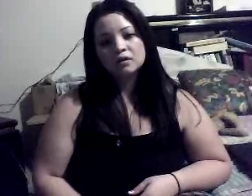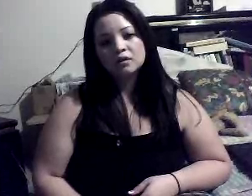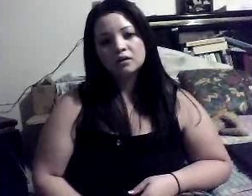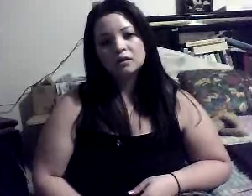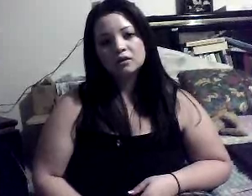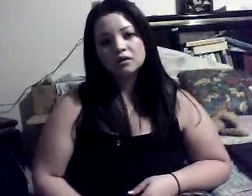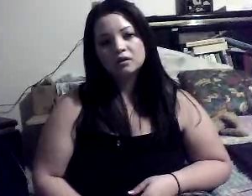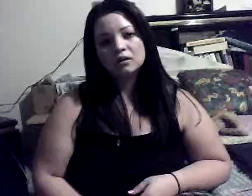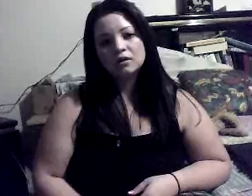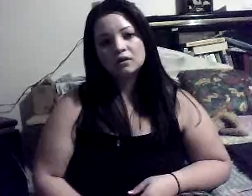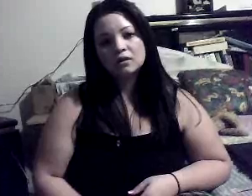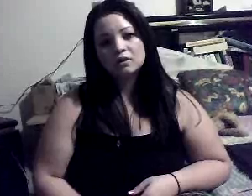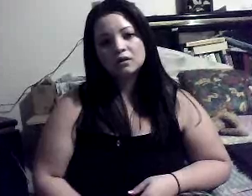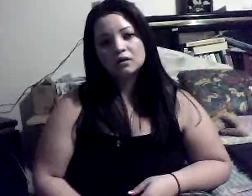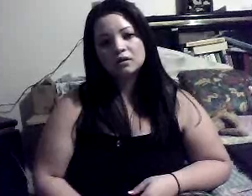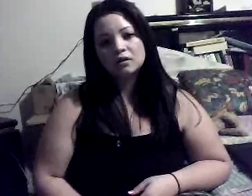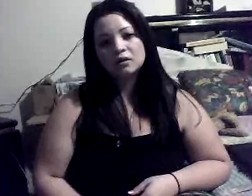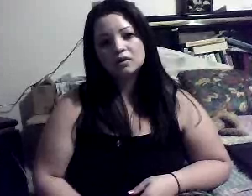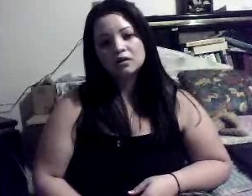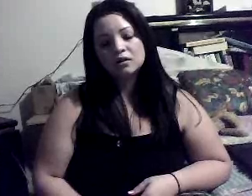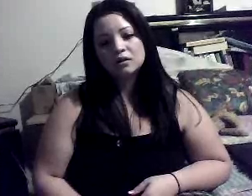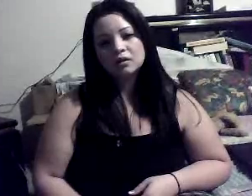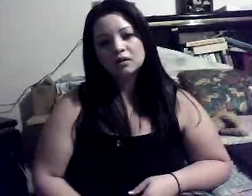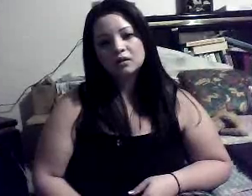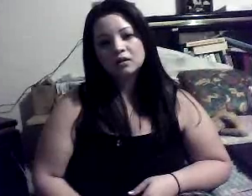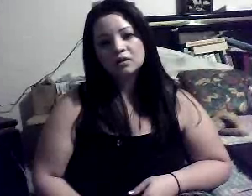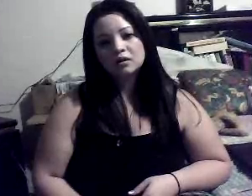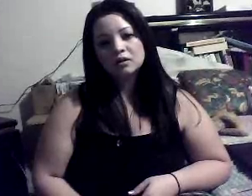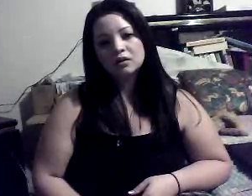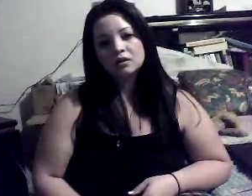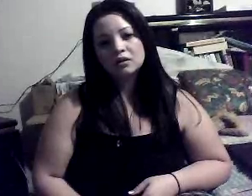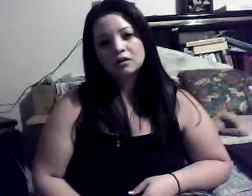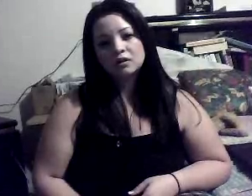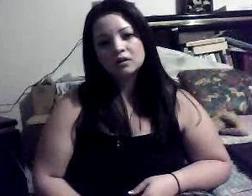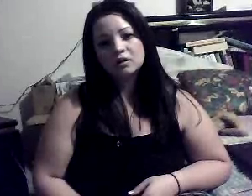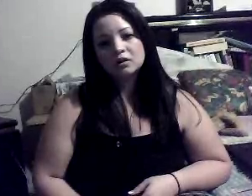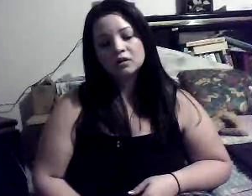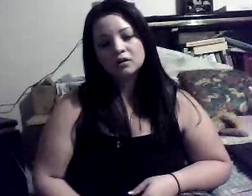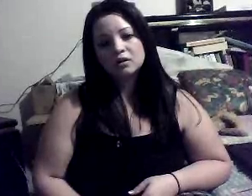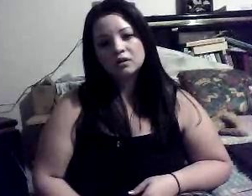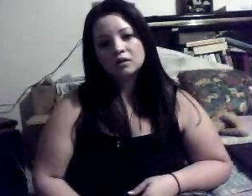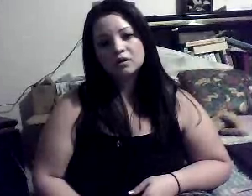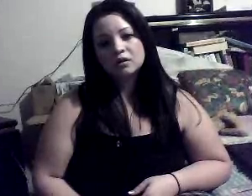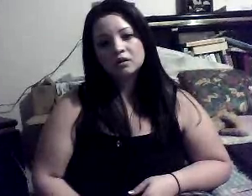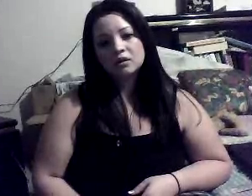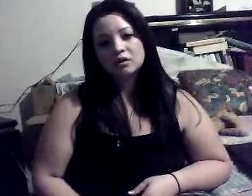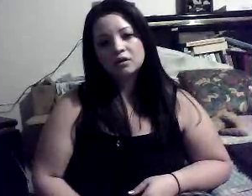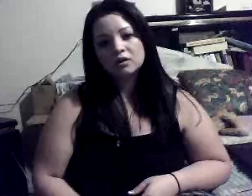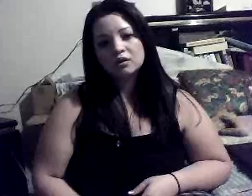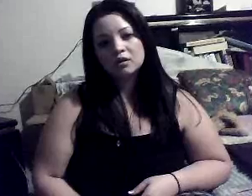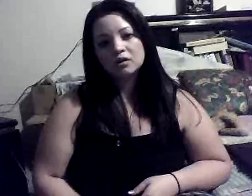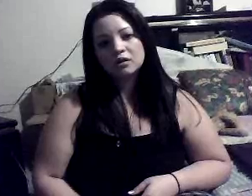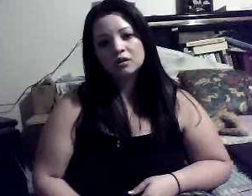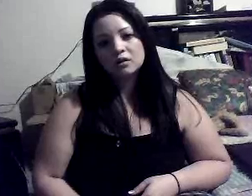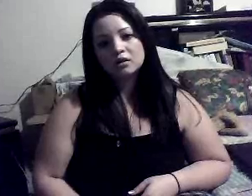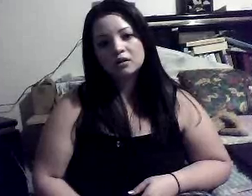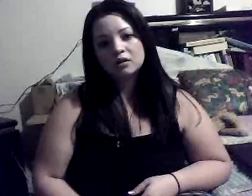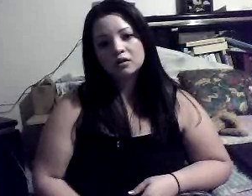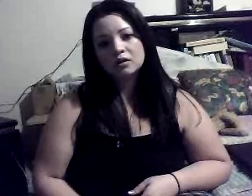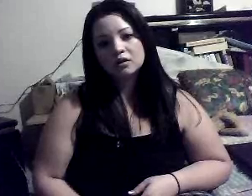a beautiful Victorian silver tea set, coffee pot, and then